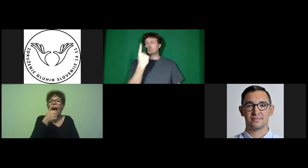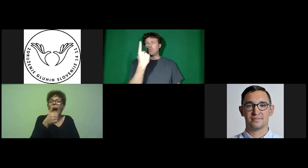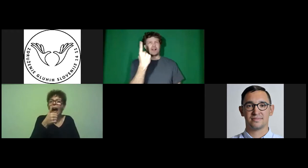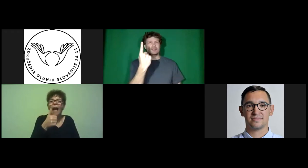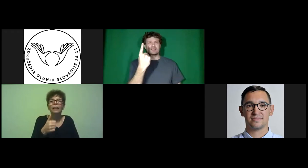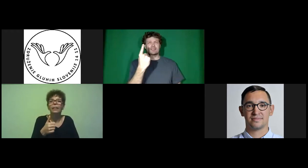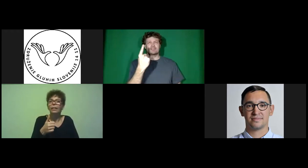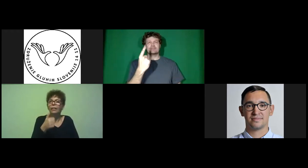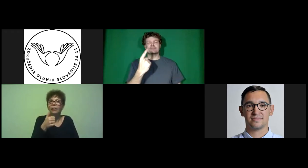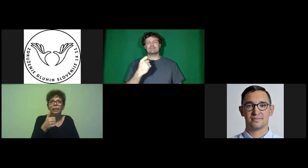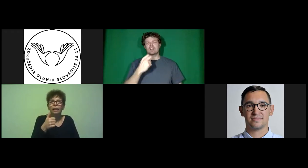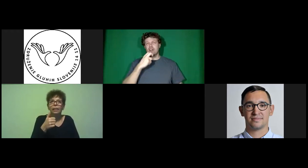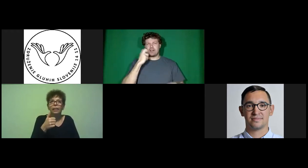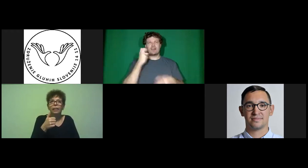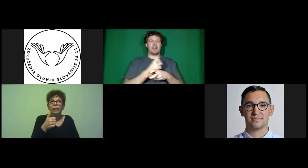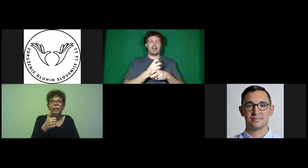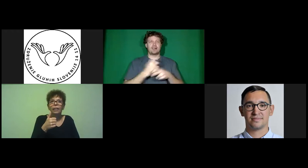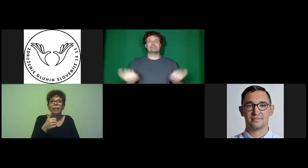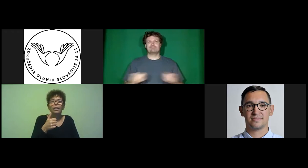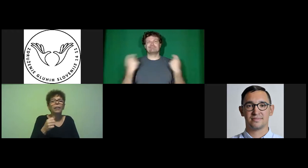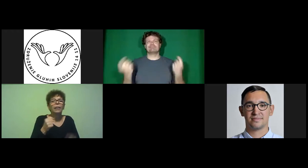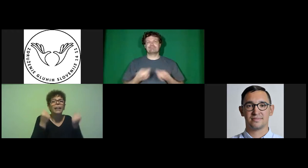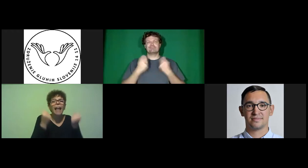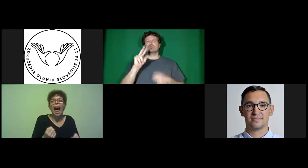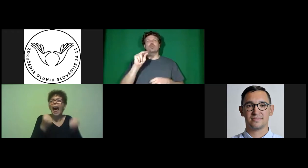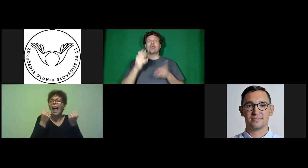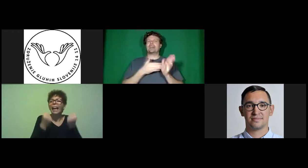So he truly believed in me, but he said there's one